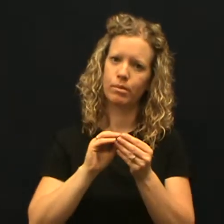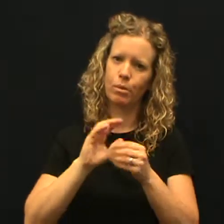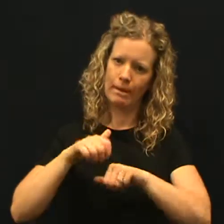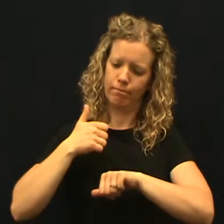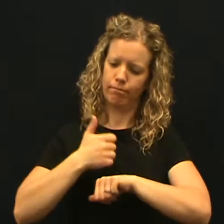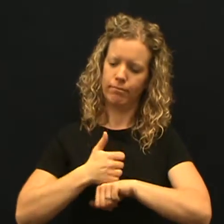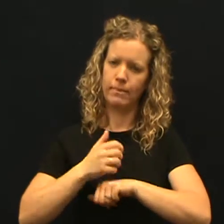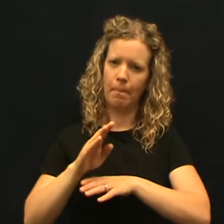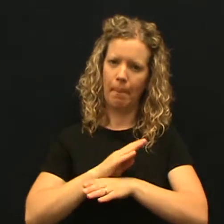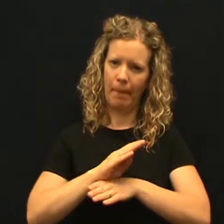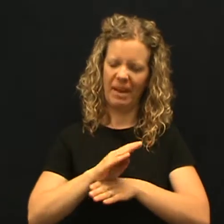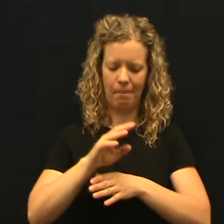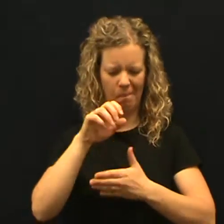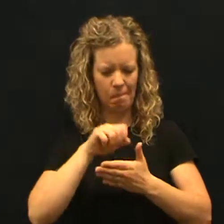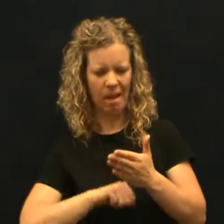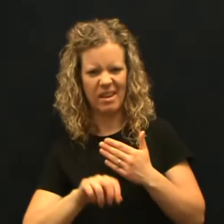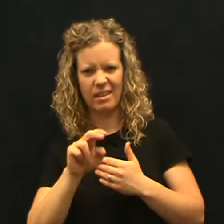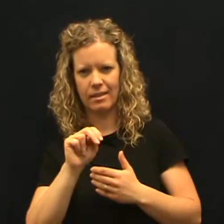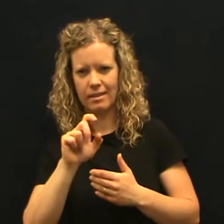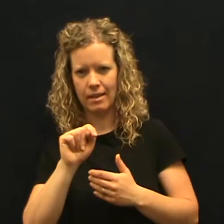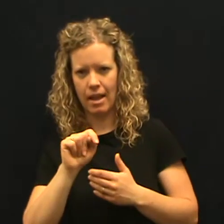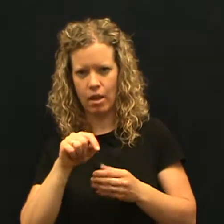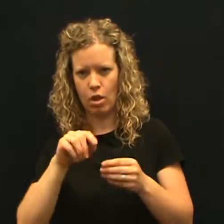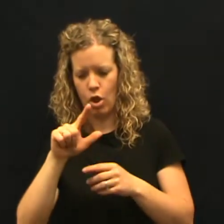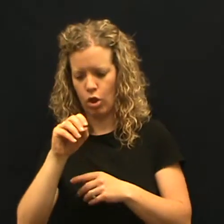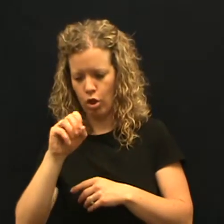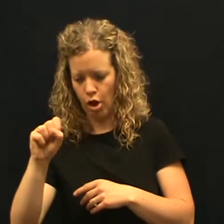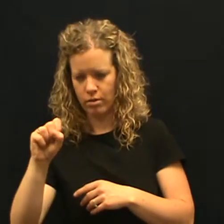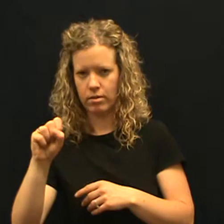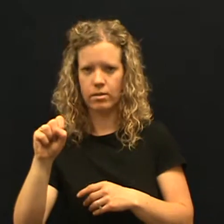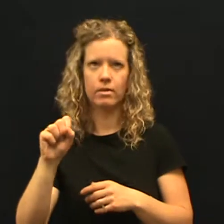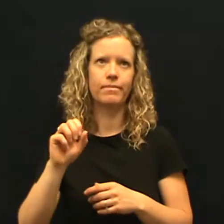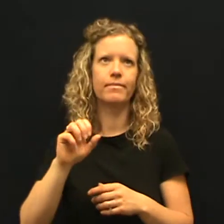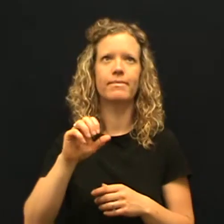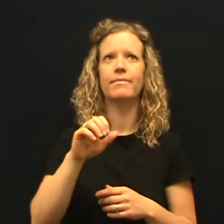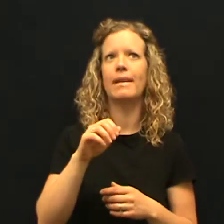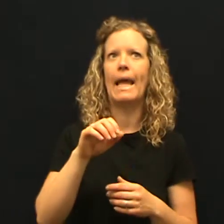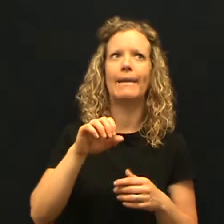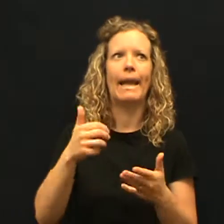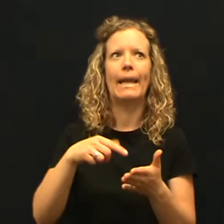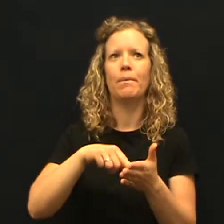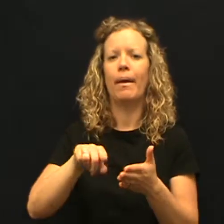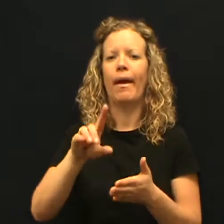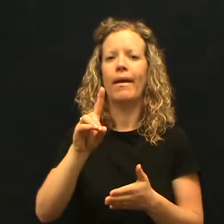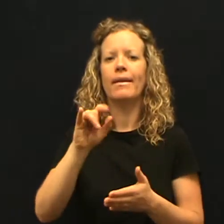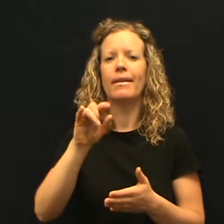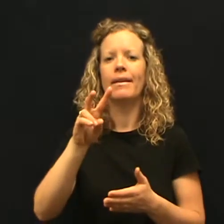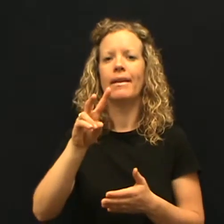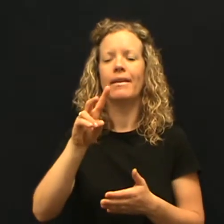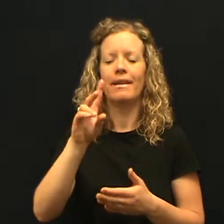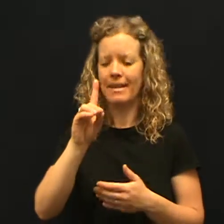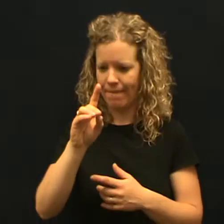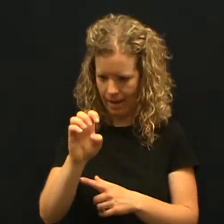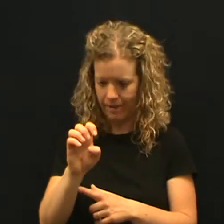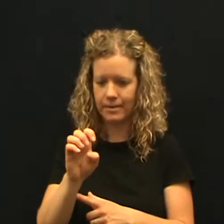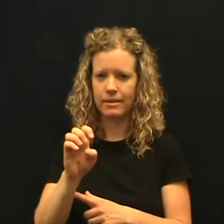net losses we might have incurred and any dividends that have been declared since the company again started operating. In